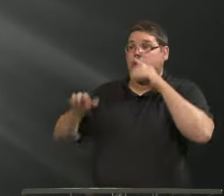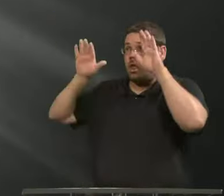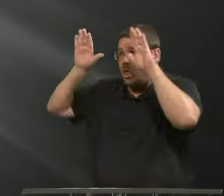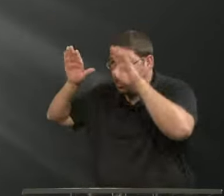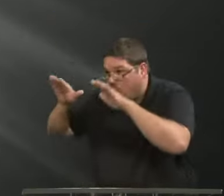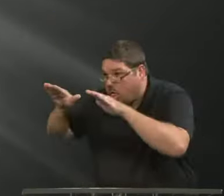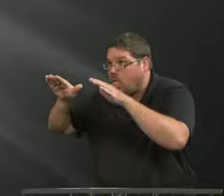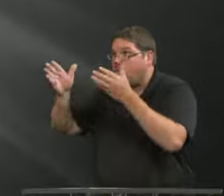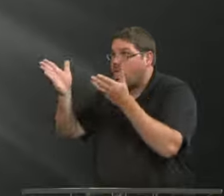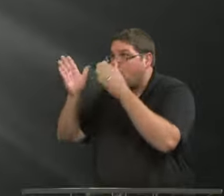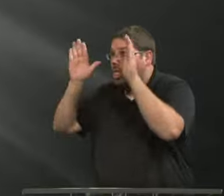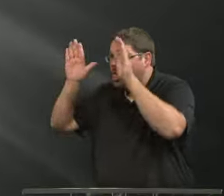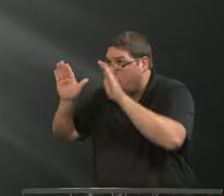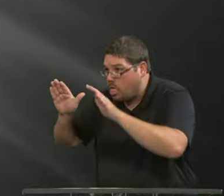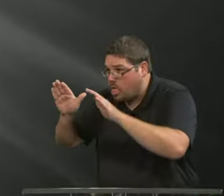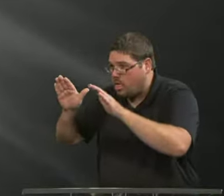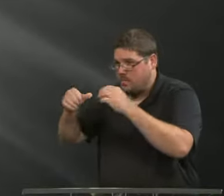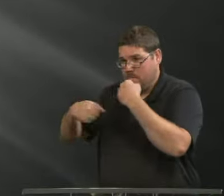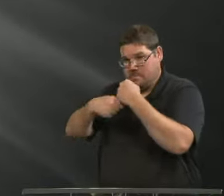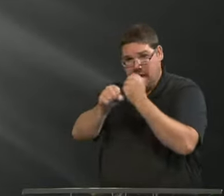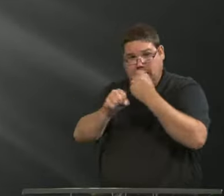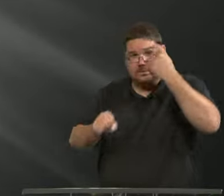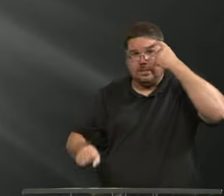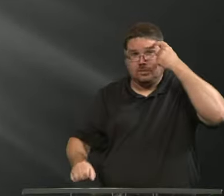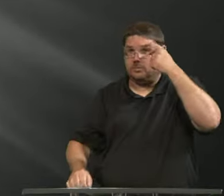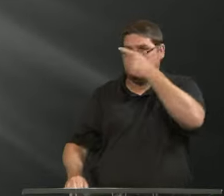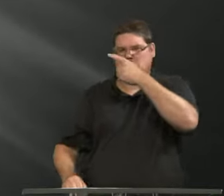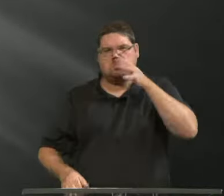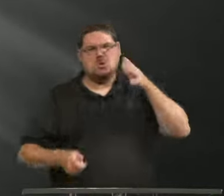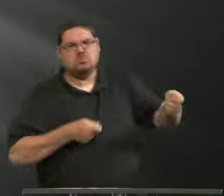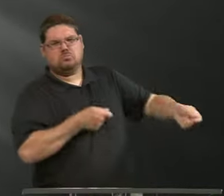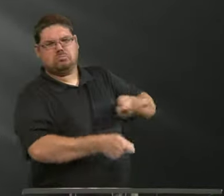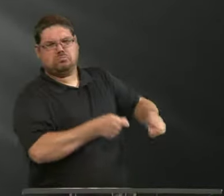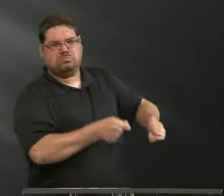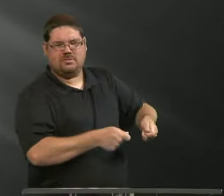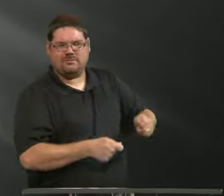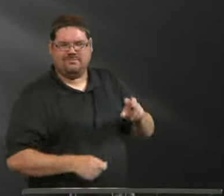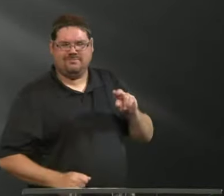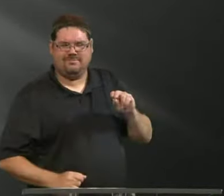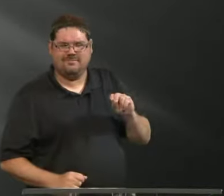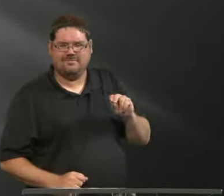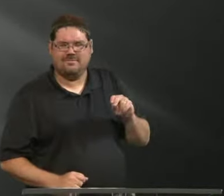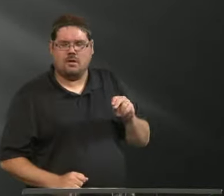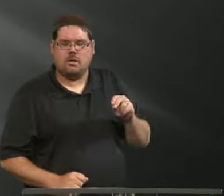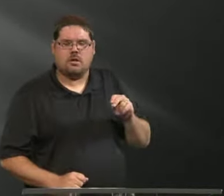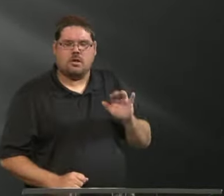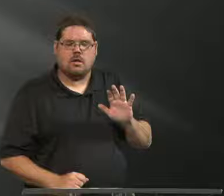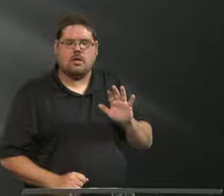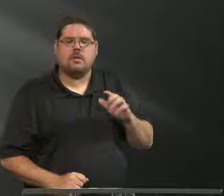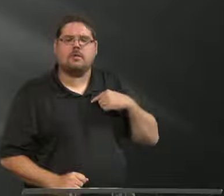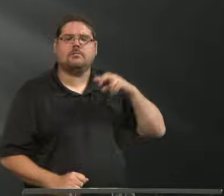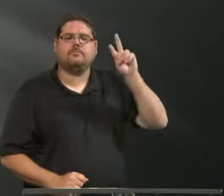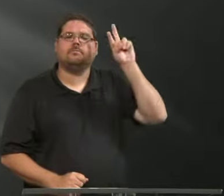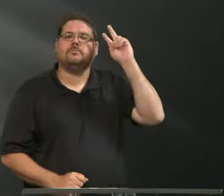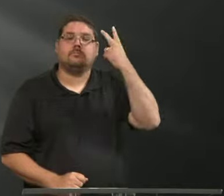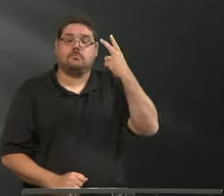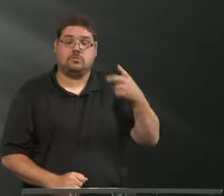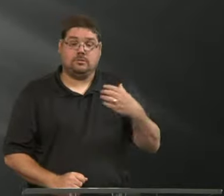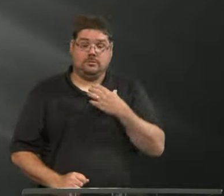Well, because of my misunderstanding of the wife always just bowing down to whatever the husband requests, I thought the husband would be able to just domineer